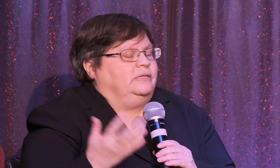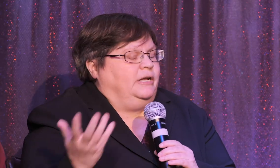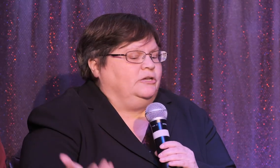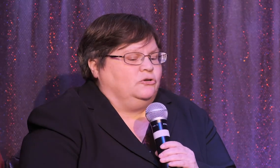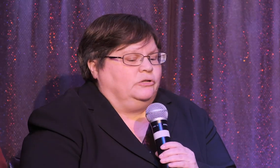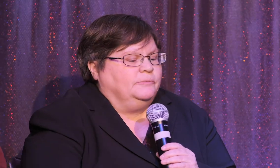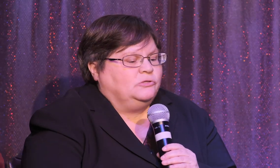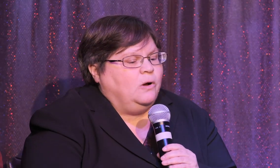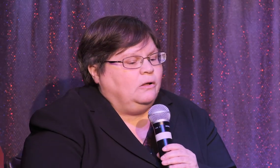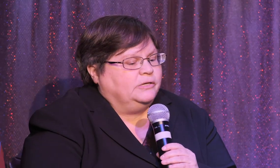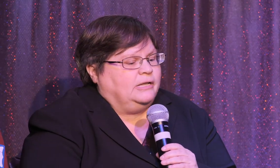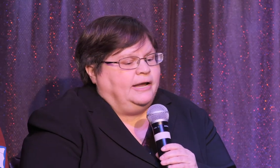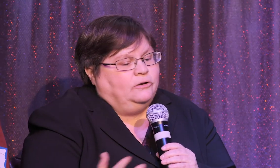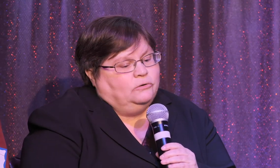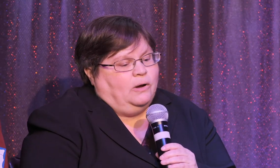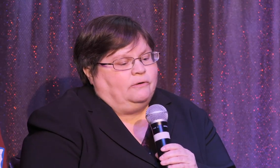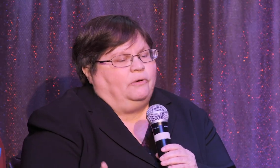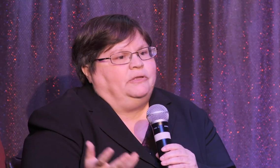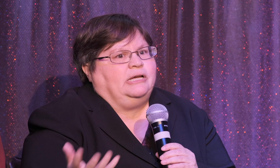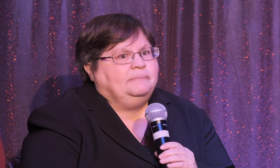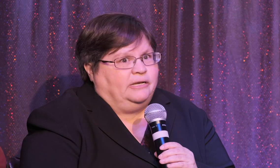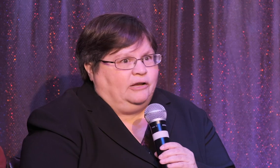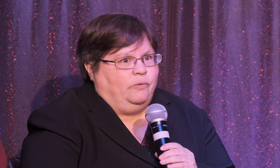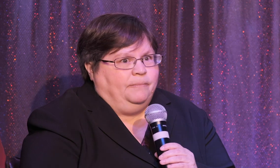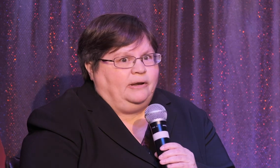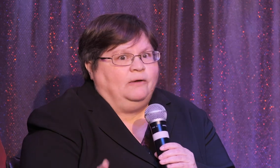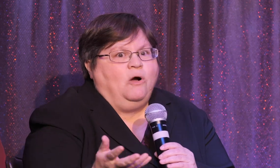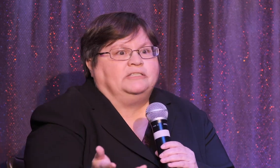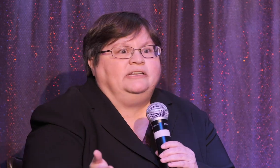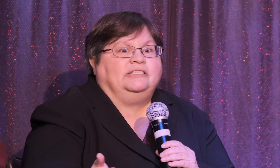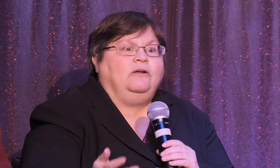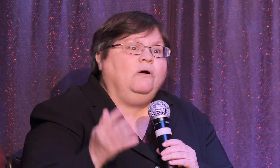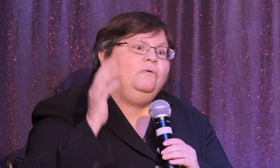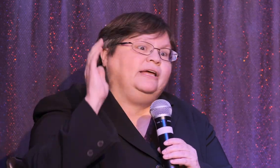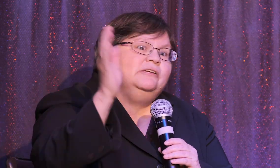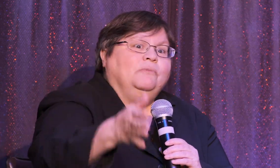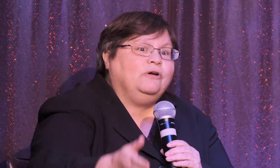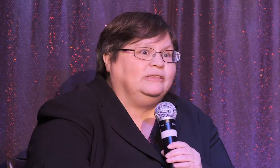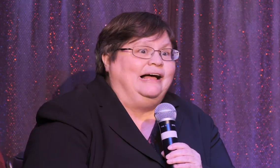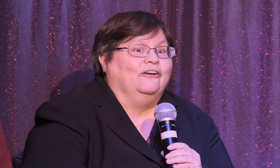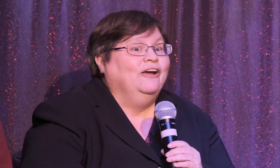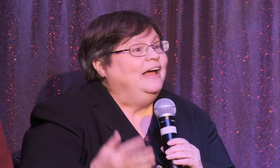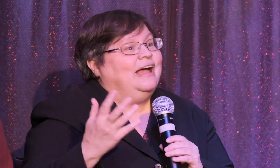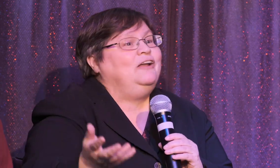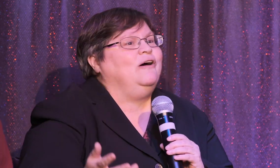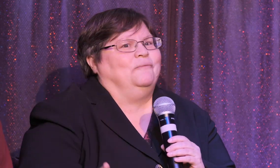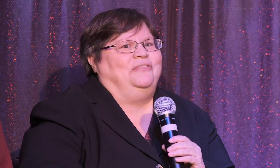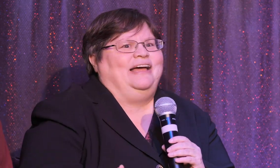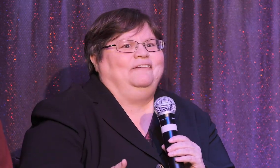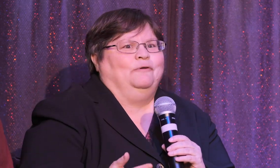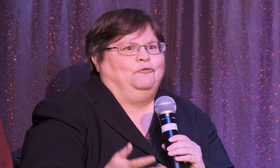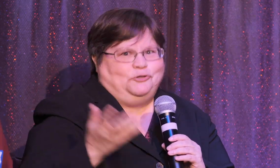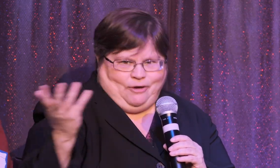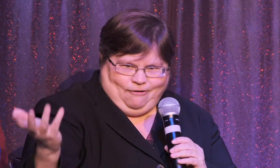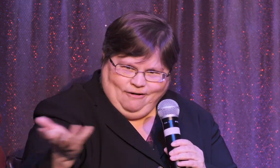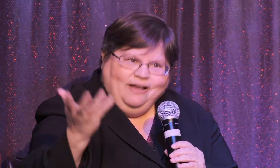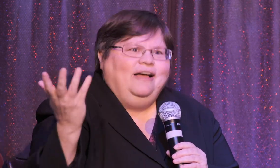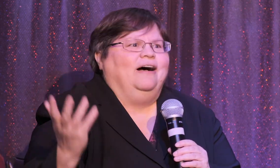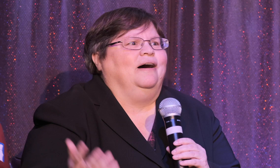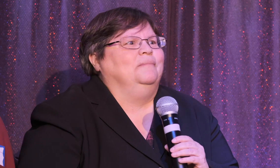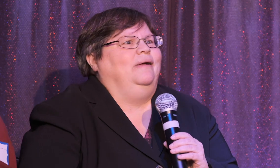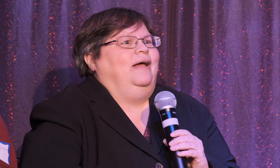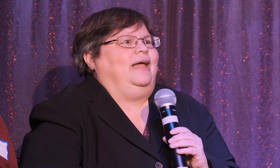I think today in journalism as well, is that I knew how to run the typesetting equipment. I walked in and said, oh, that's a Mergenthaler. I know how to run that